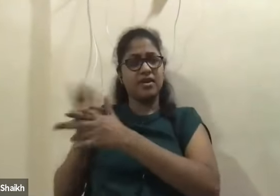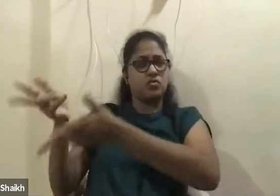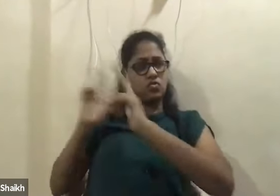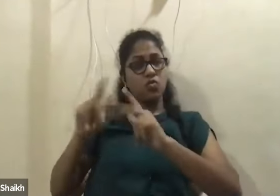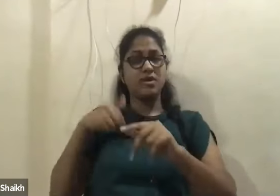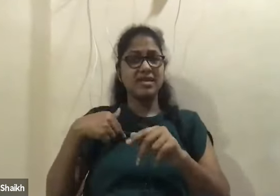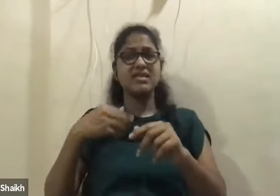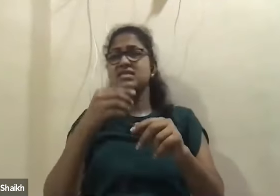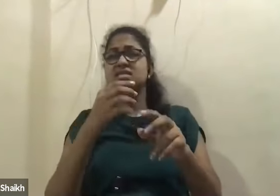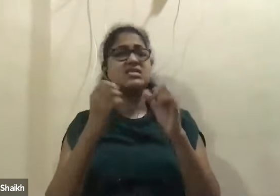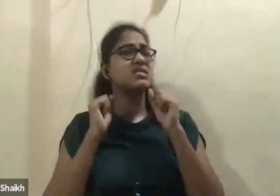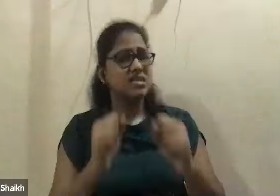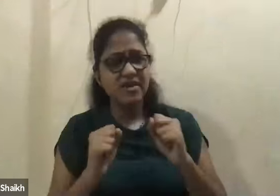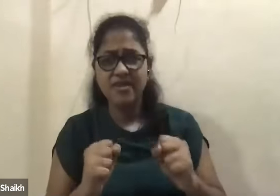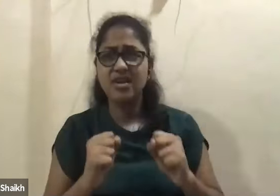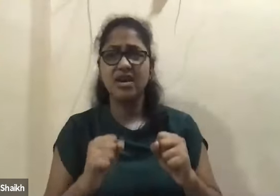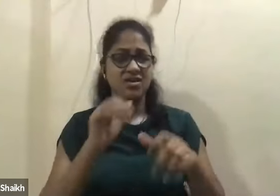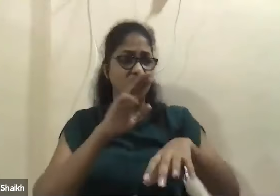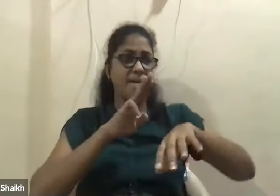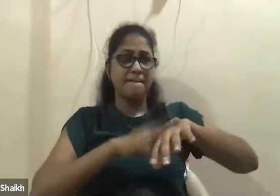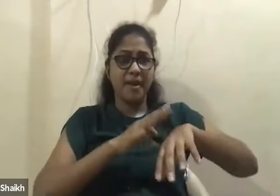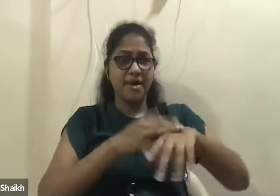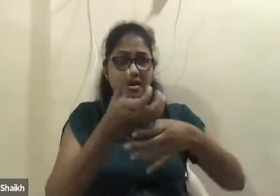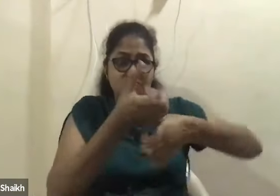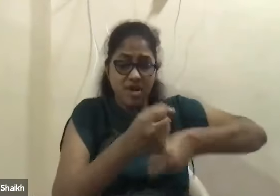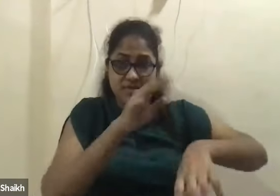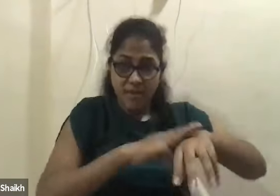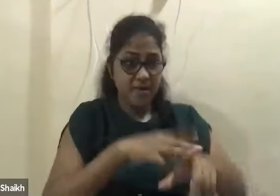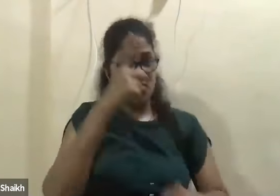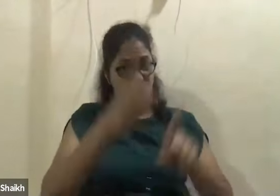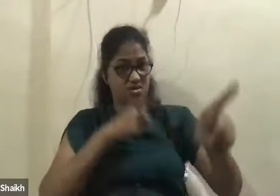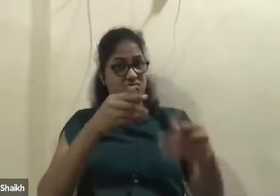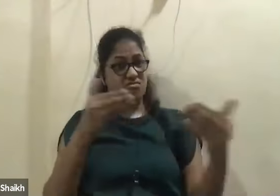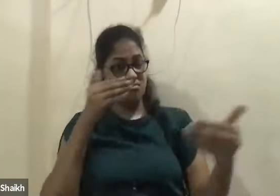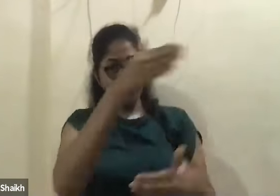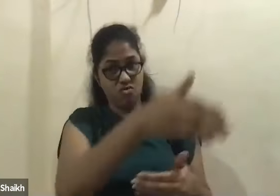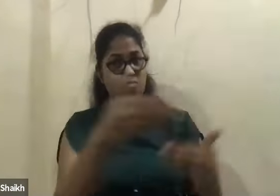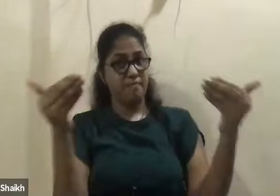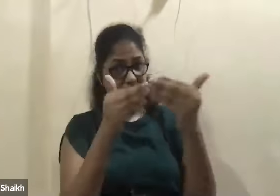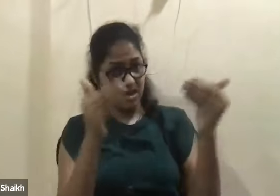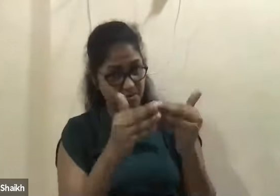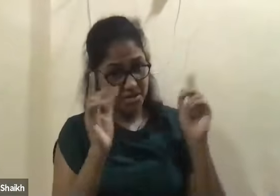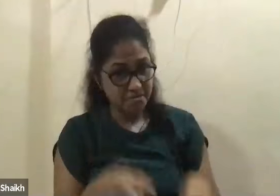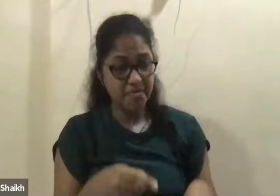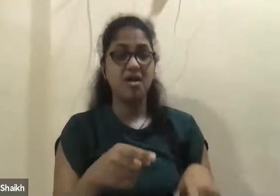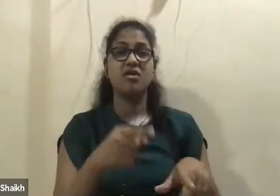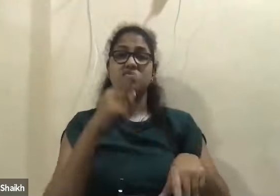those trustees, do they have to meet once a year or 2-3 times a year, anything like that, and they have to have audit? Do they have any